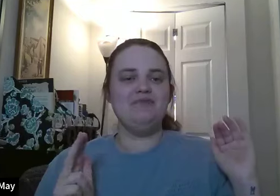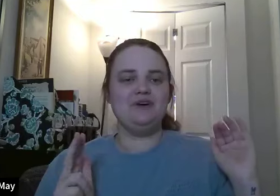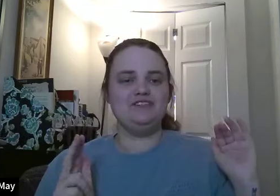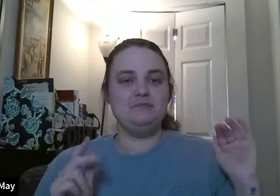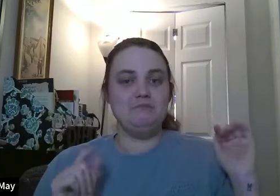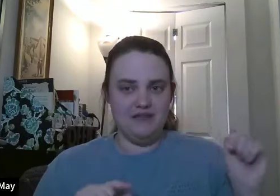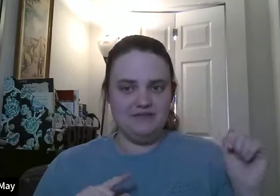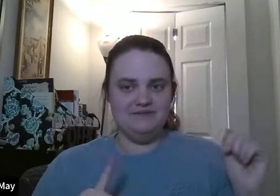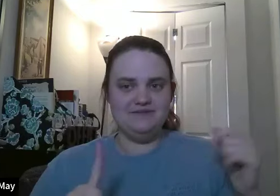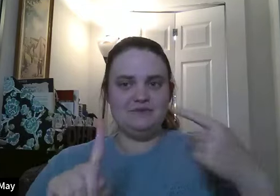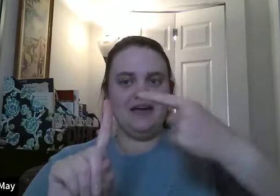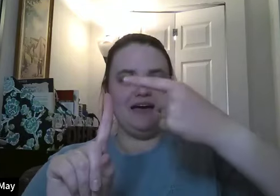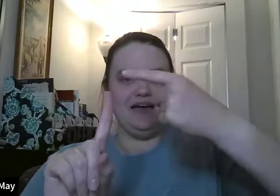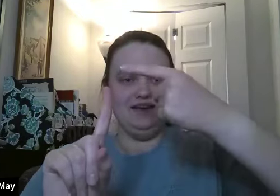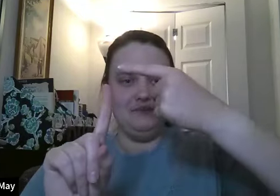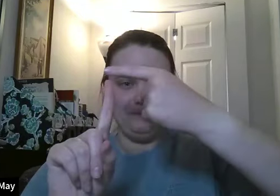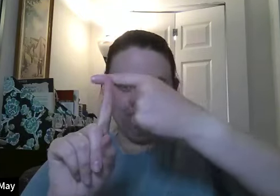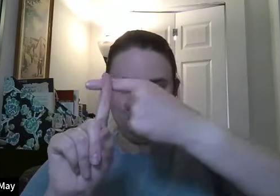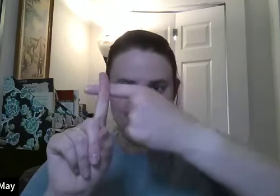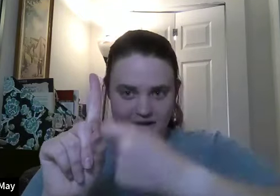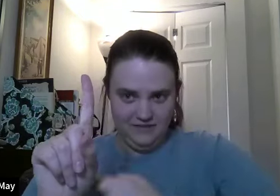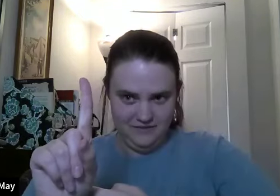going to do month. So we had month.